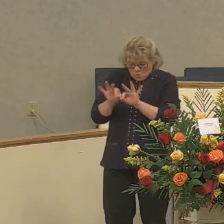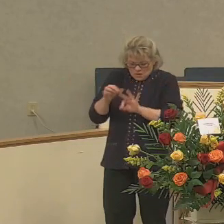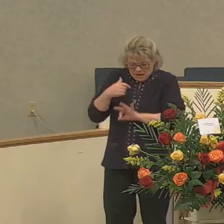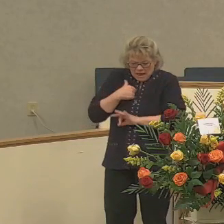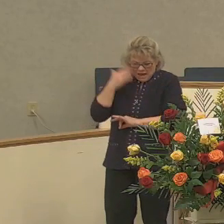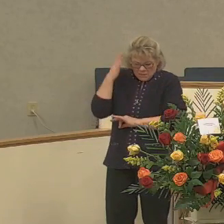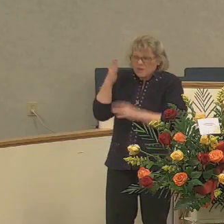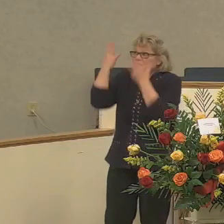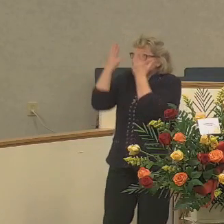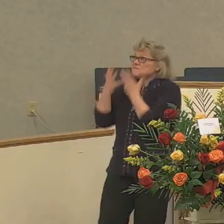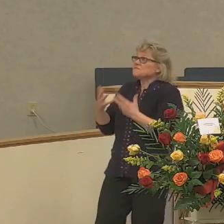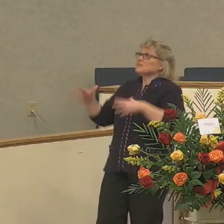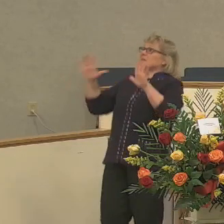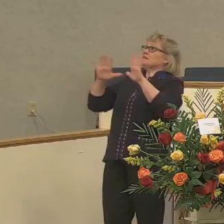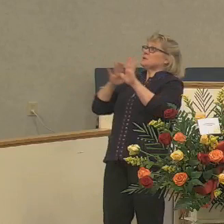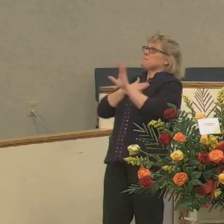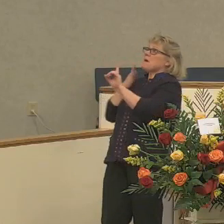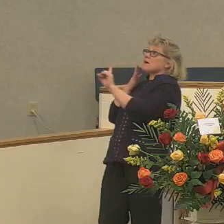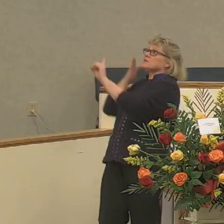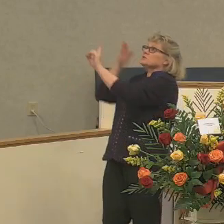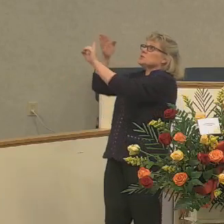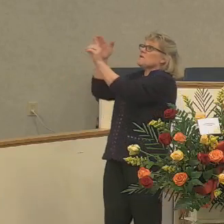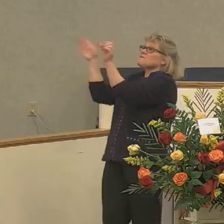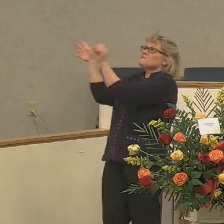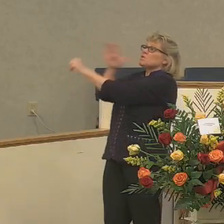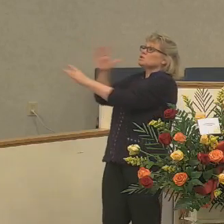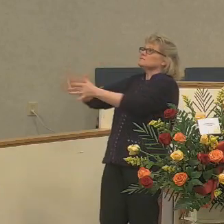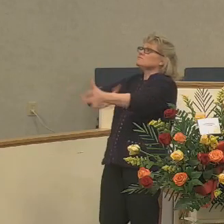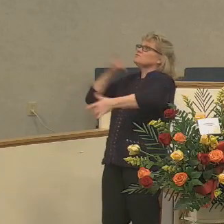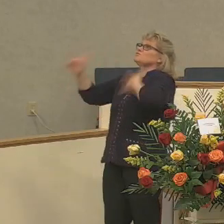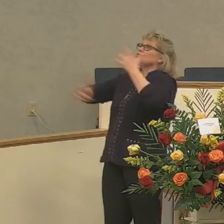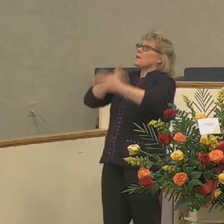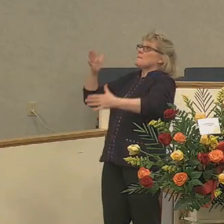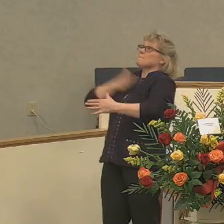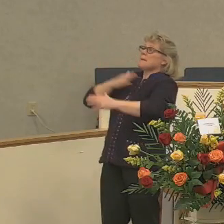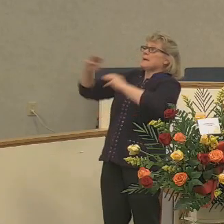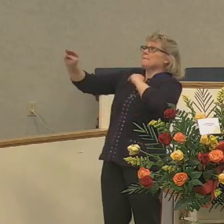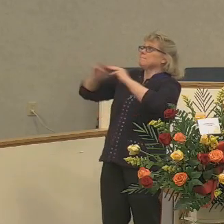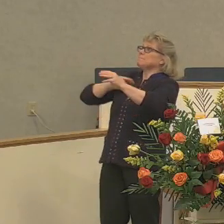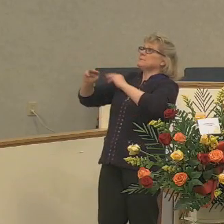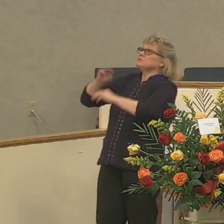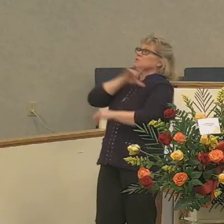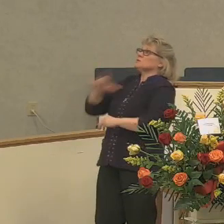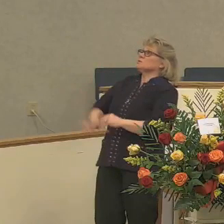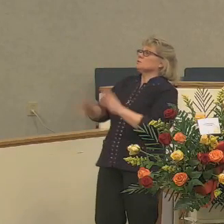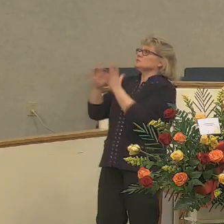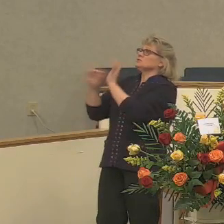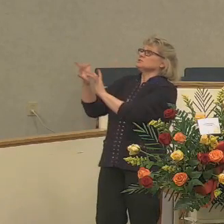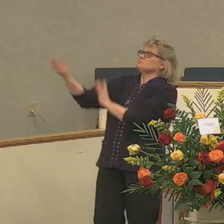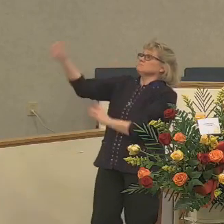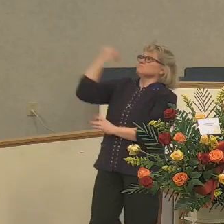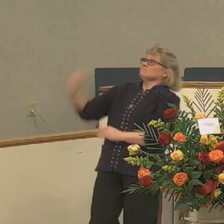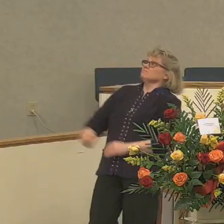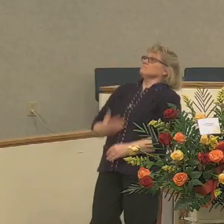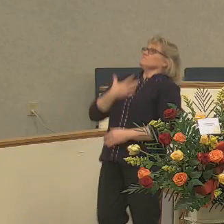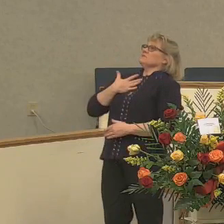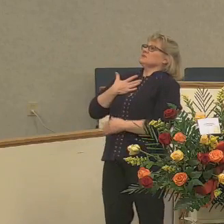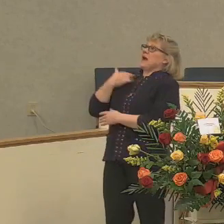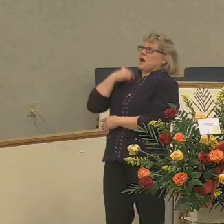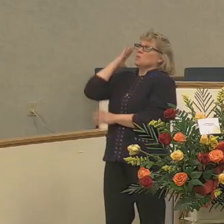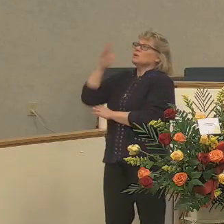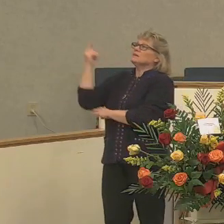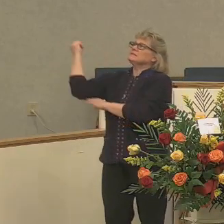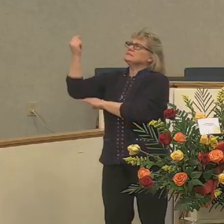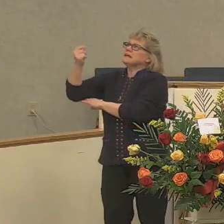might finish my course with joy and the ministry which I have received of the Lord Jesus to testify